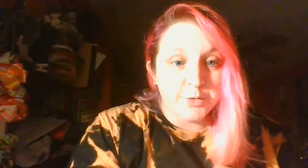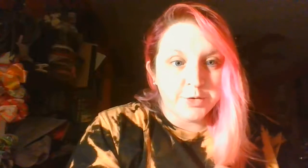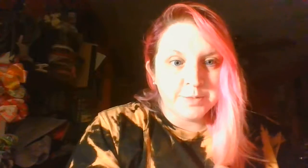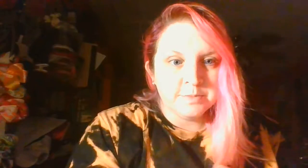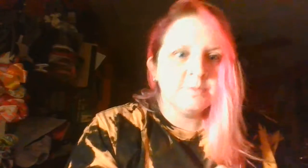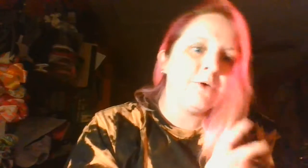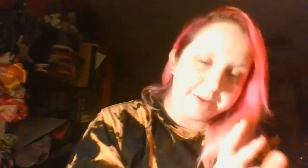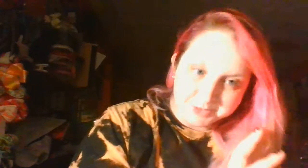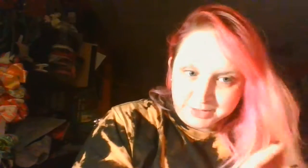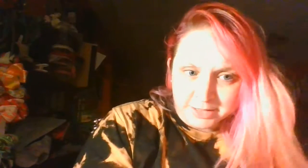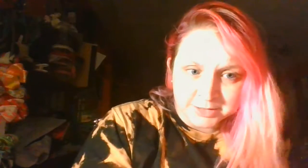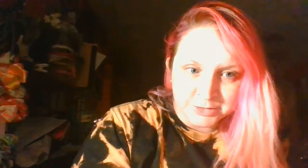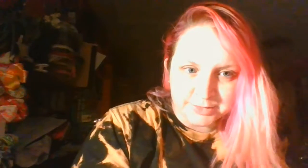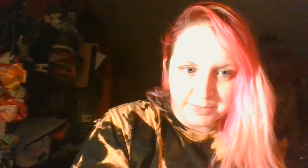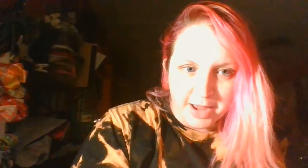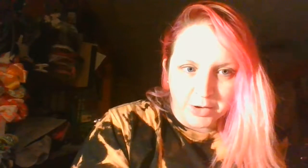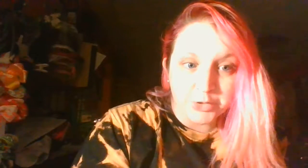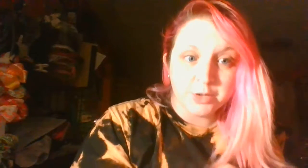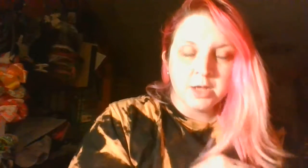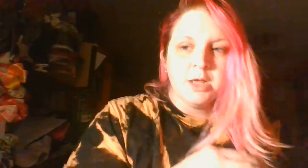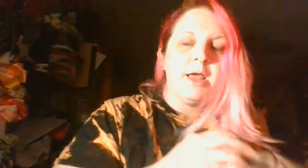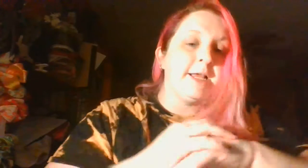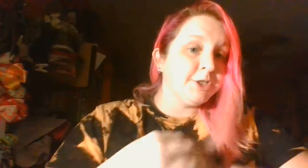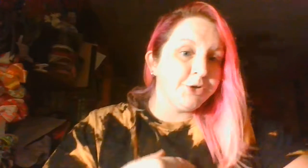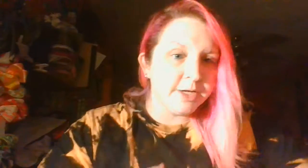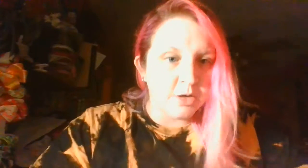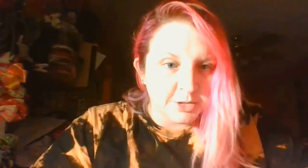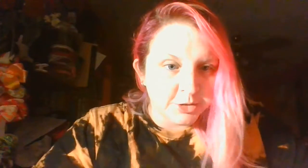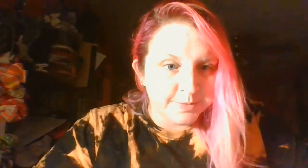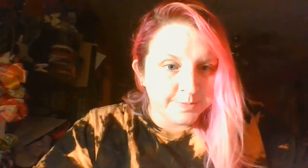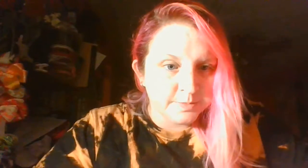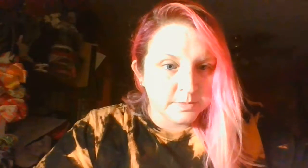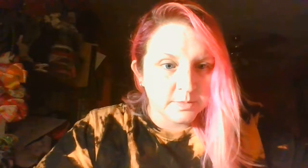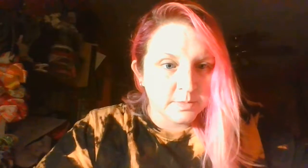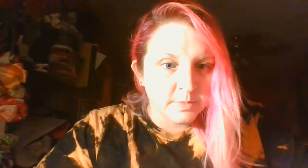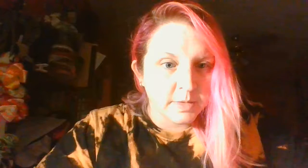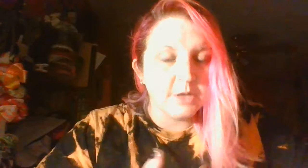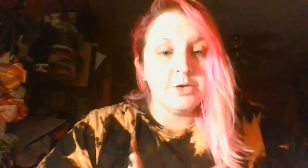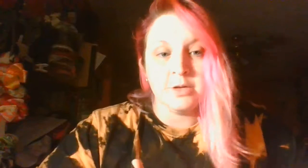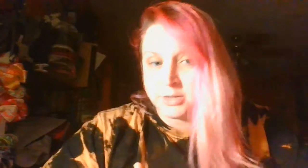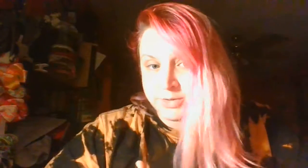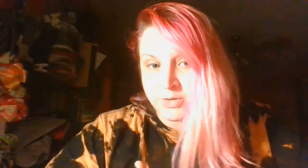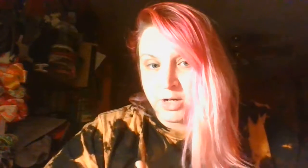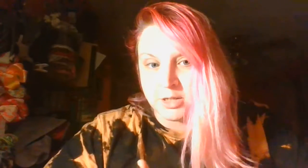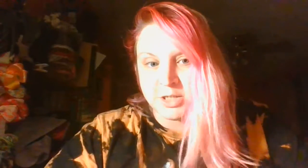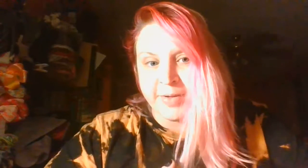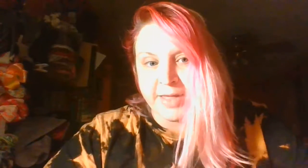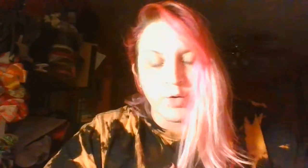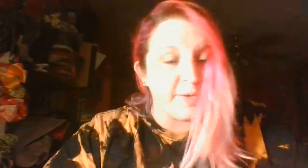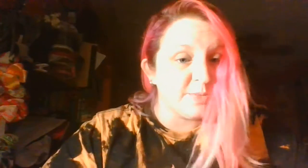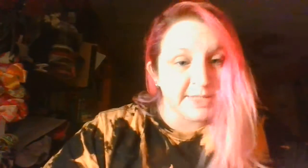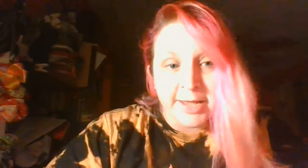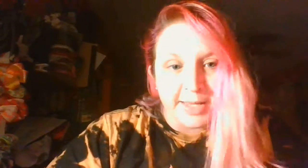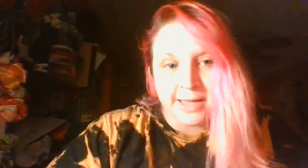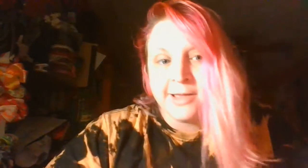group. Perhaps you're talking to us about ancient Greek culture, and you can talk to us chronologically about that, or Mesopotamia,